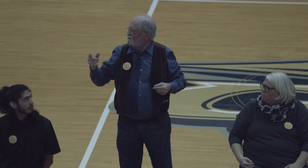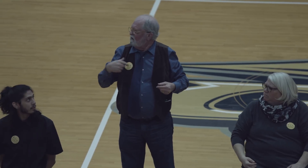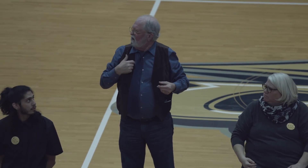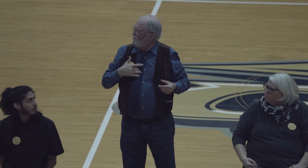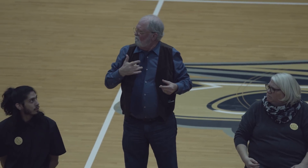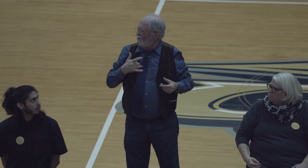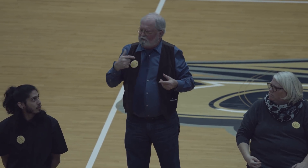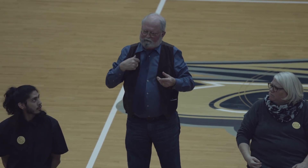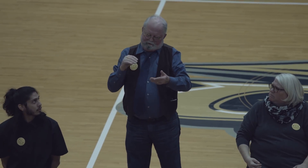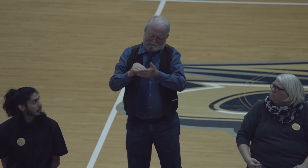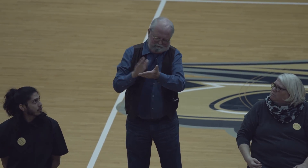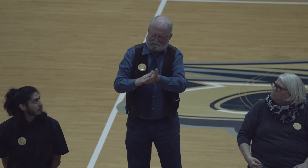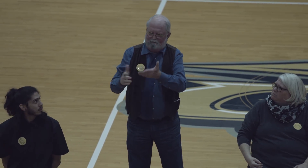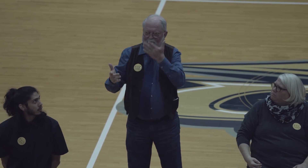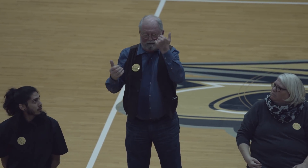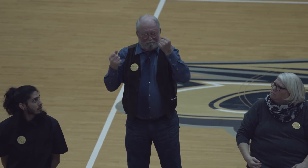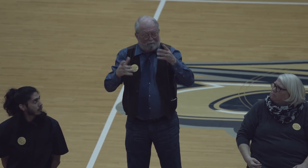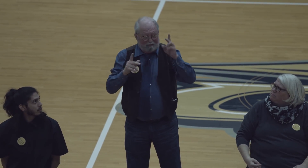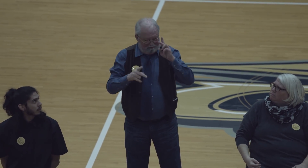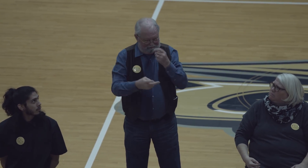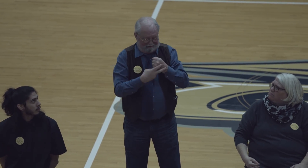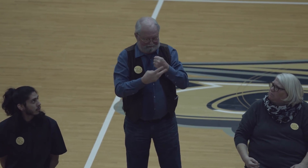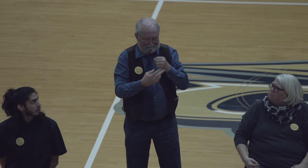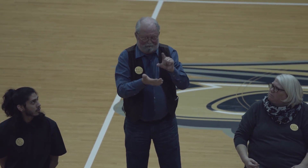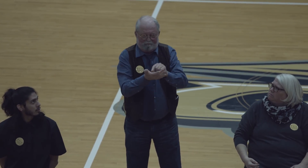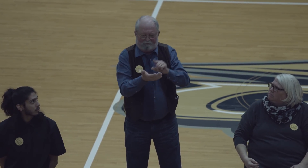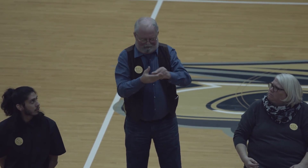Right? So this is on the front page, but it tells the whole story.